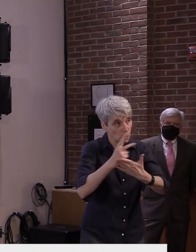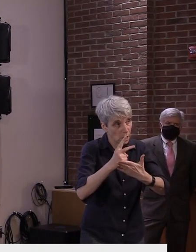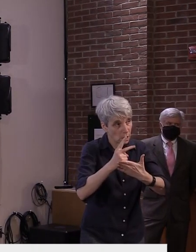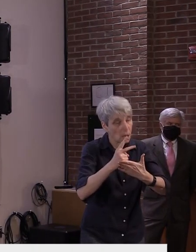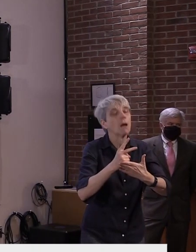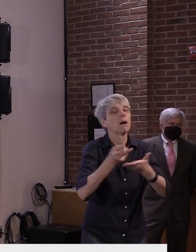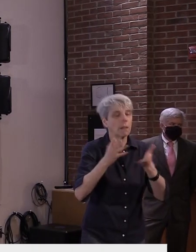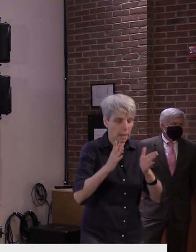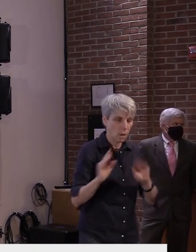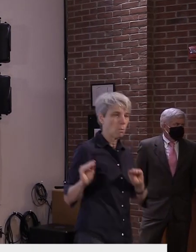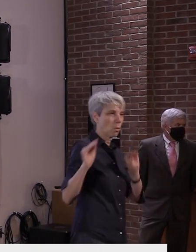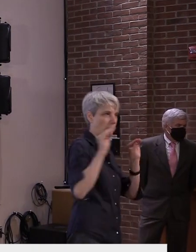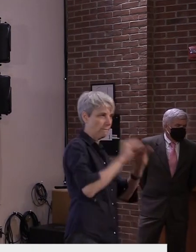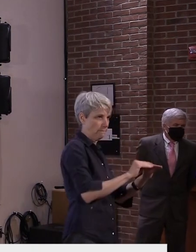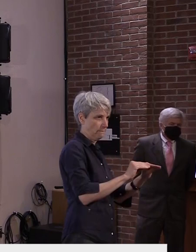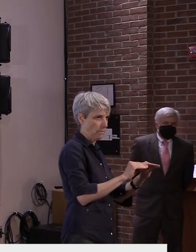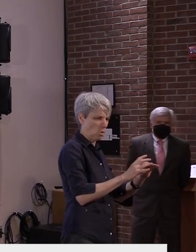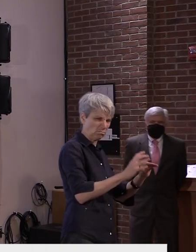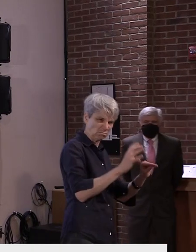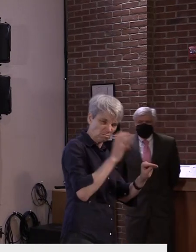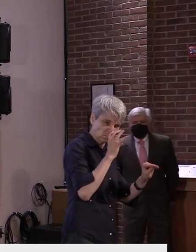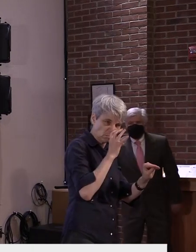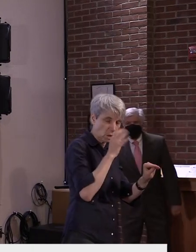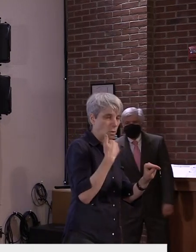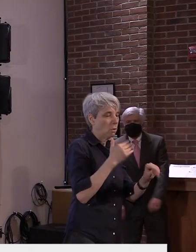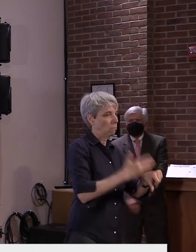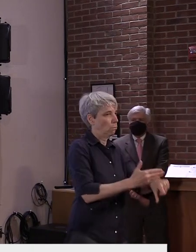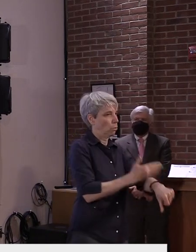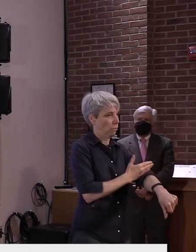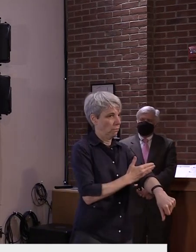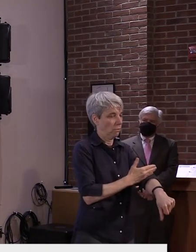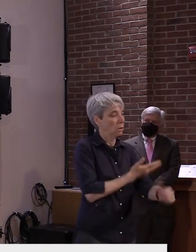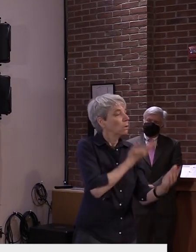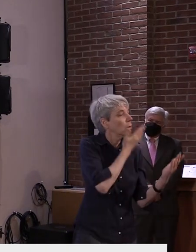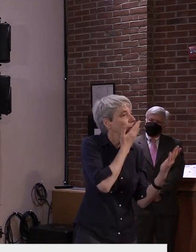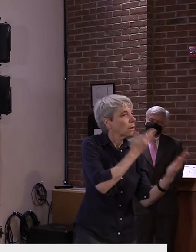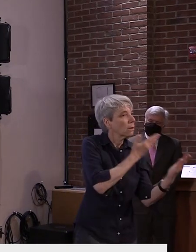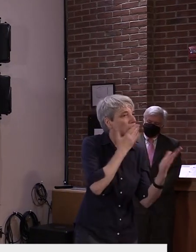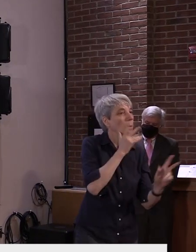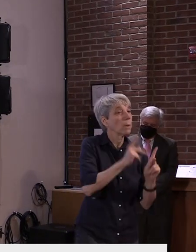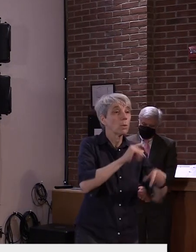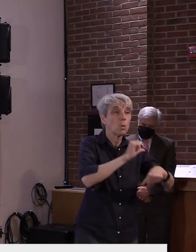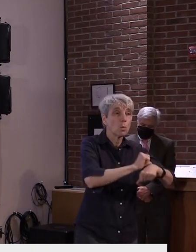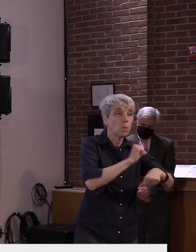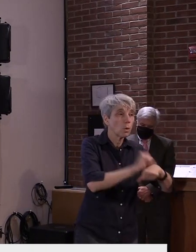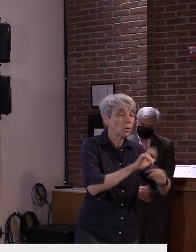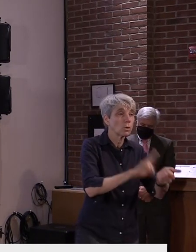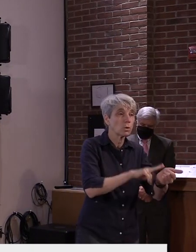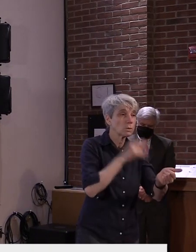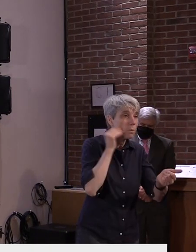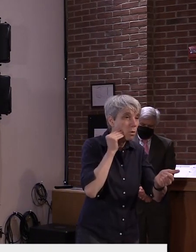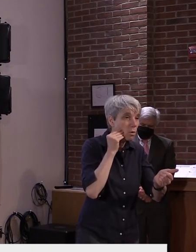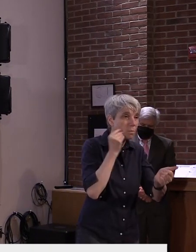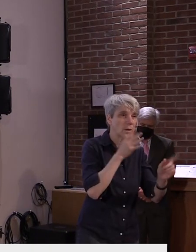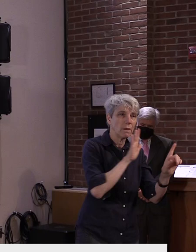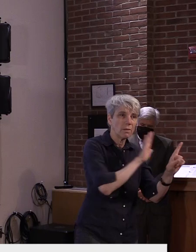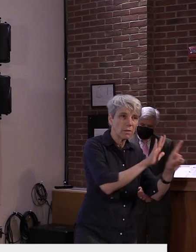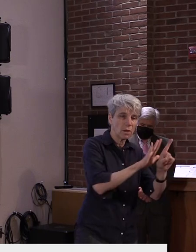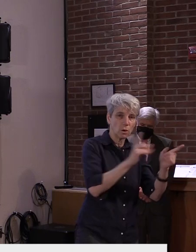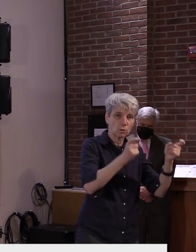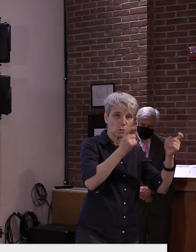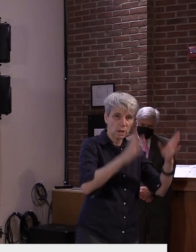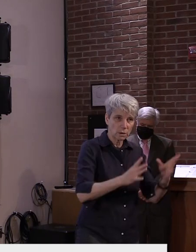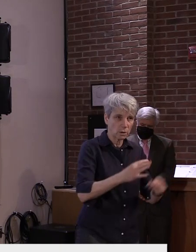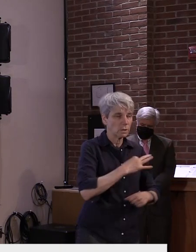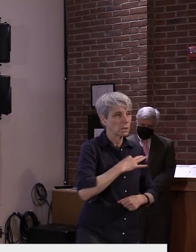facility. We certainly credit the directors and staff of these facilities for instituting intense